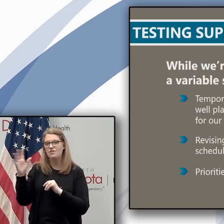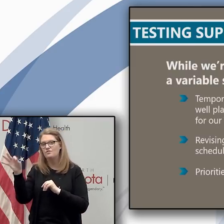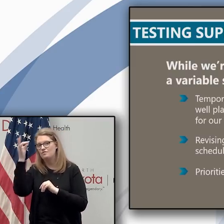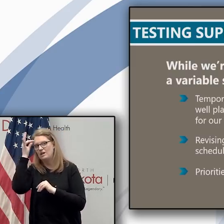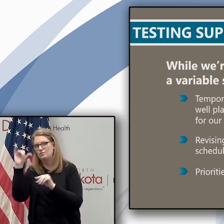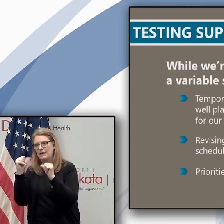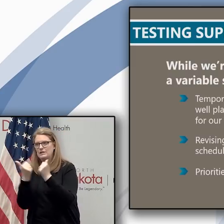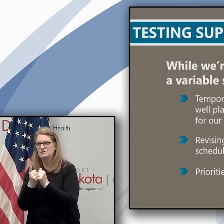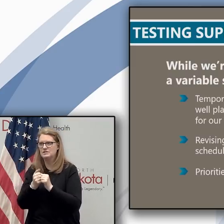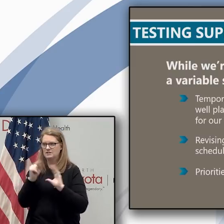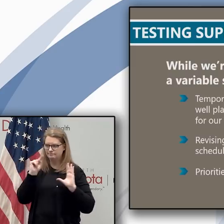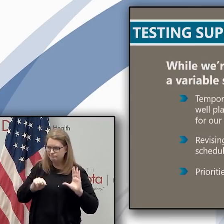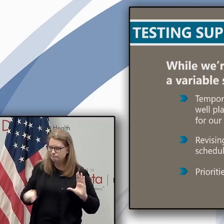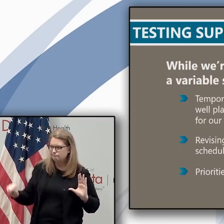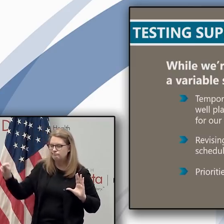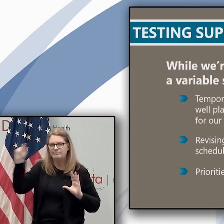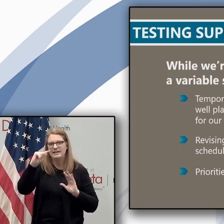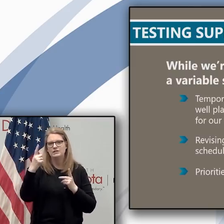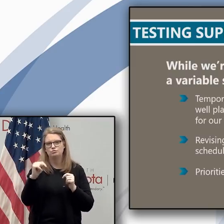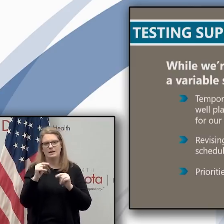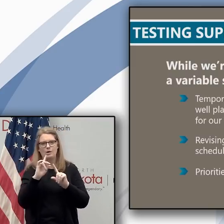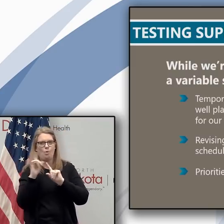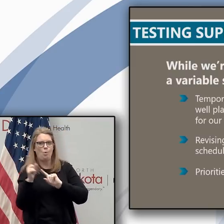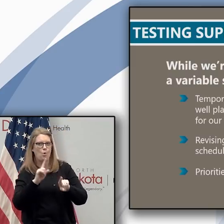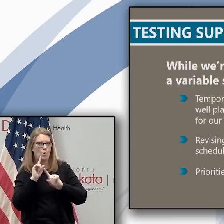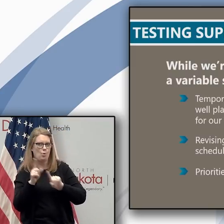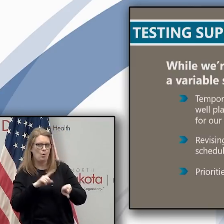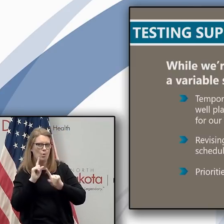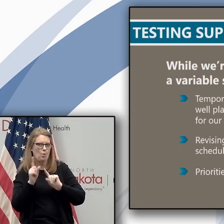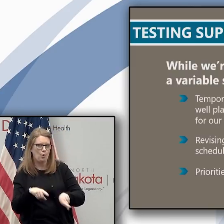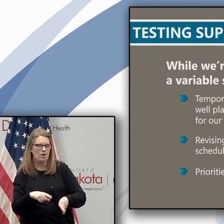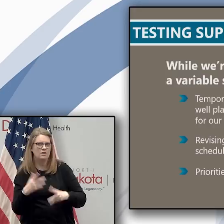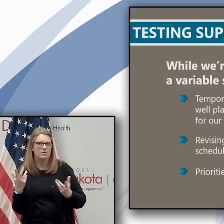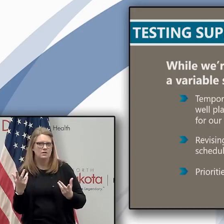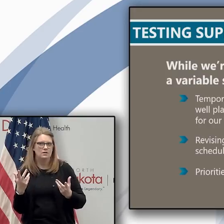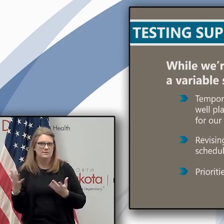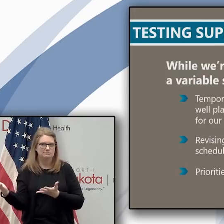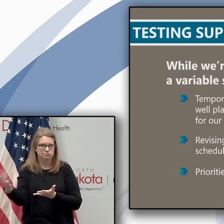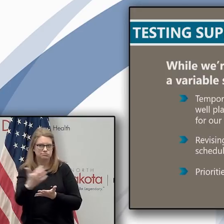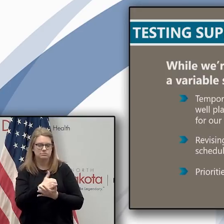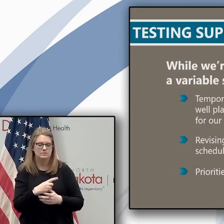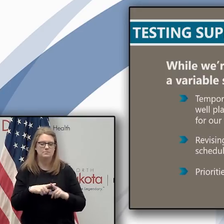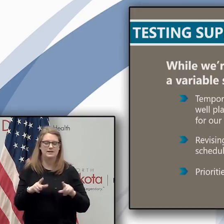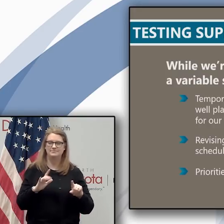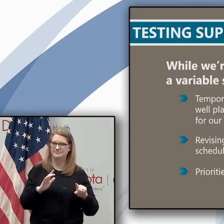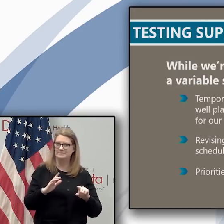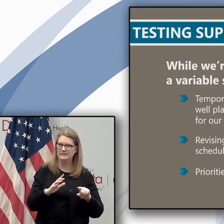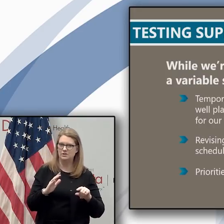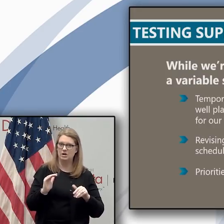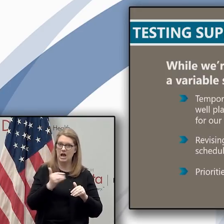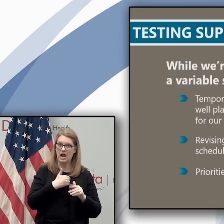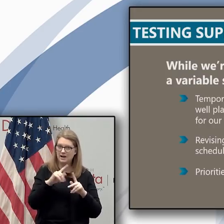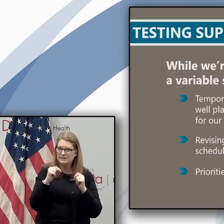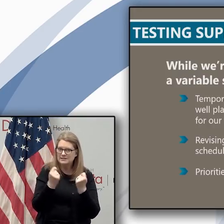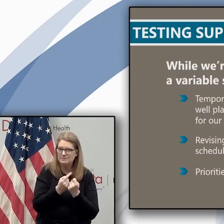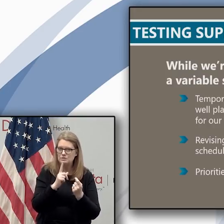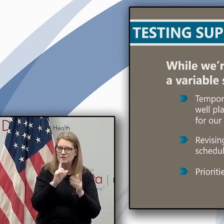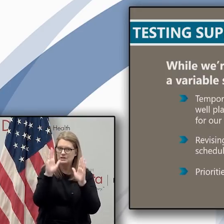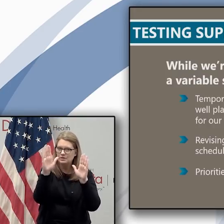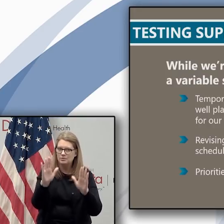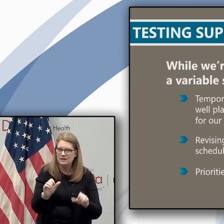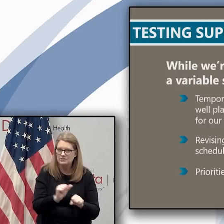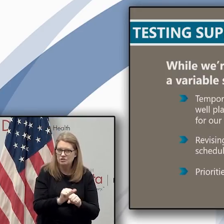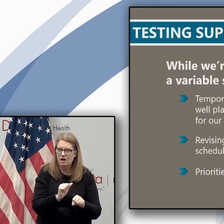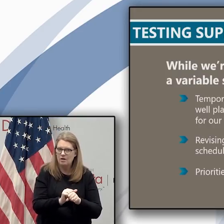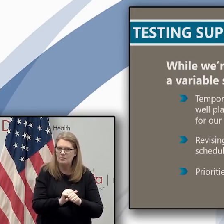competing, trying to move orders around to the hot spots, of which we're not. But our team has done a great job of allowing us to grow, as we